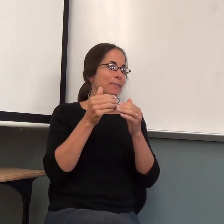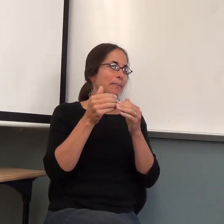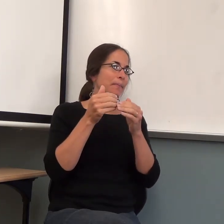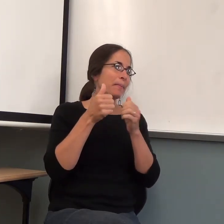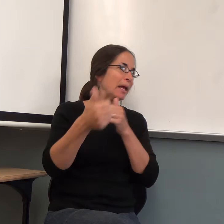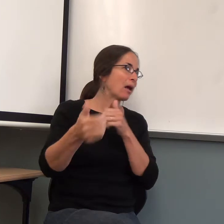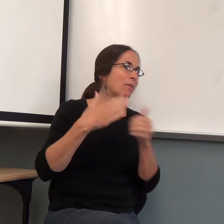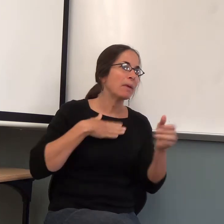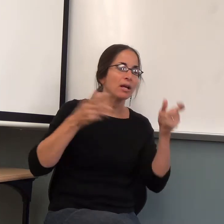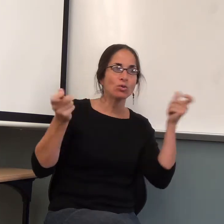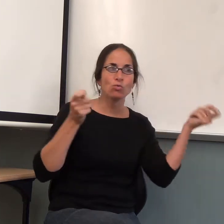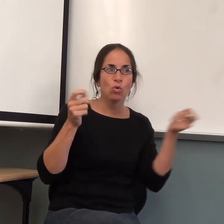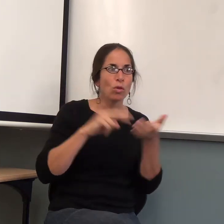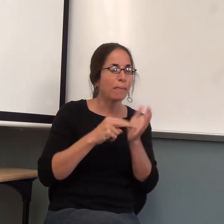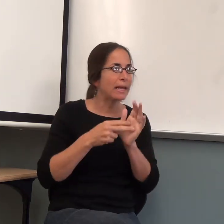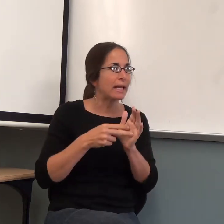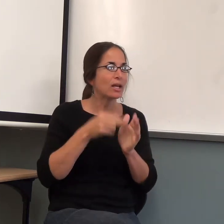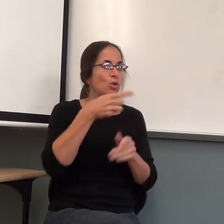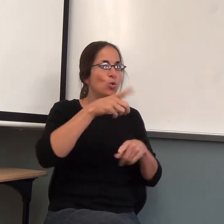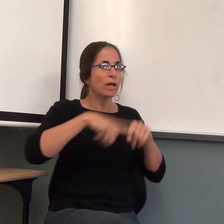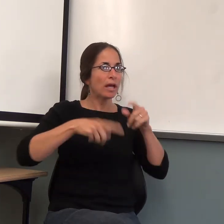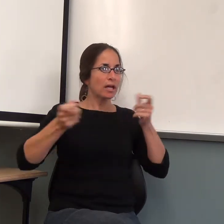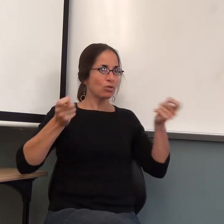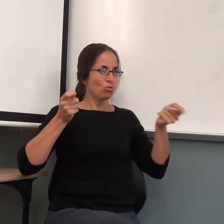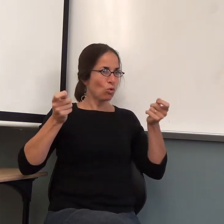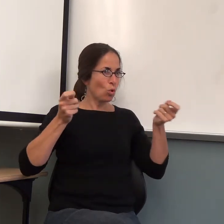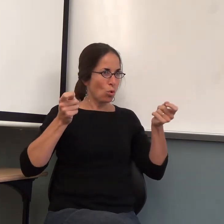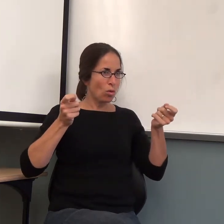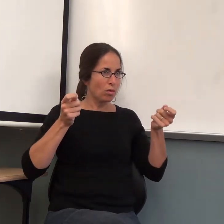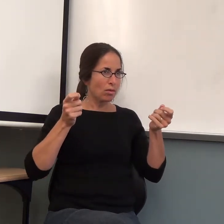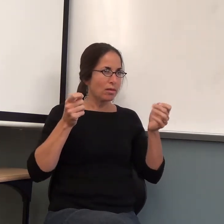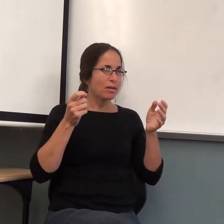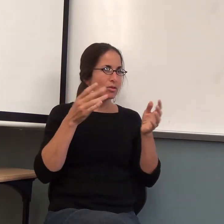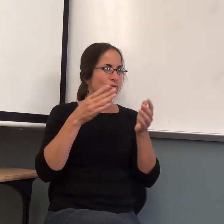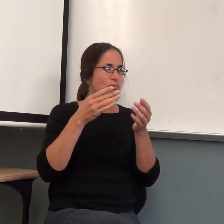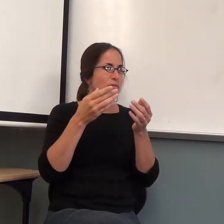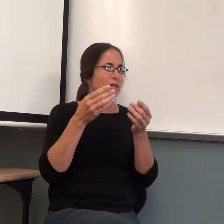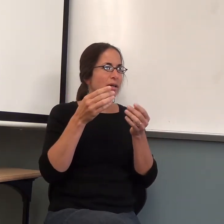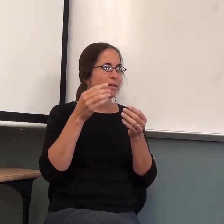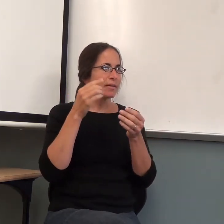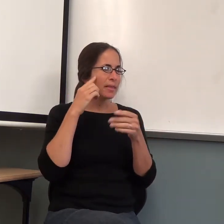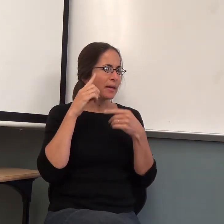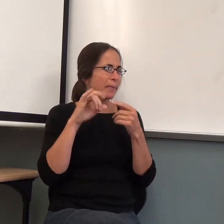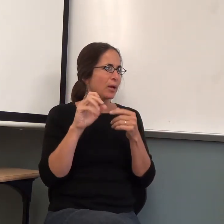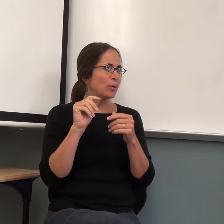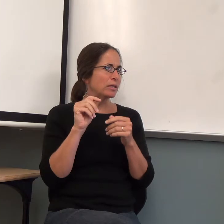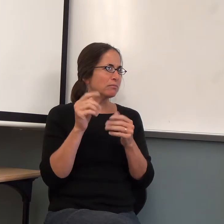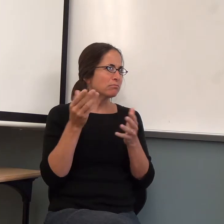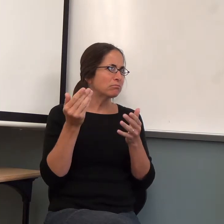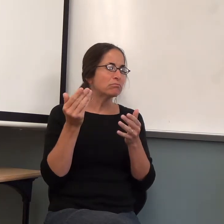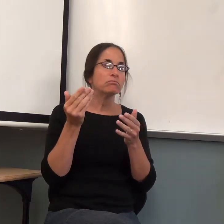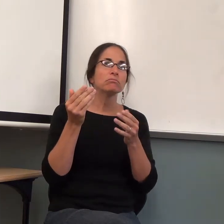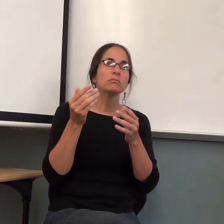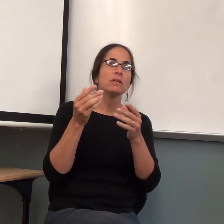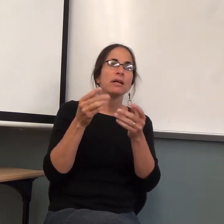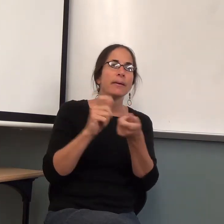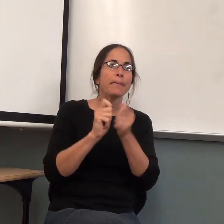it. Right, but I want to know what circumstance. nature. Let's raise our hands. Let's focus on raising our hands and trying to participate that way. Modifying. What's